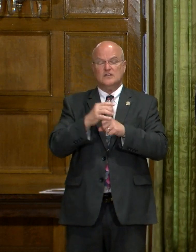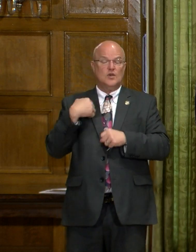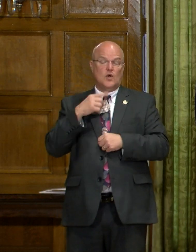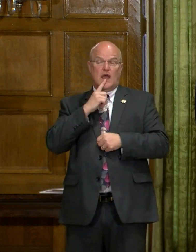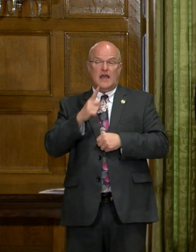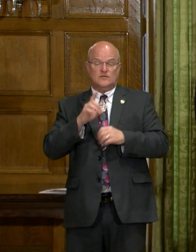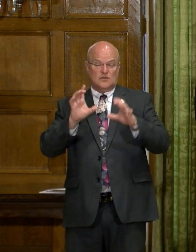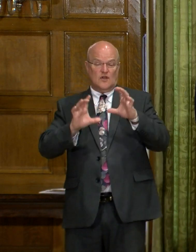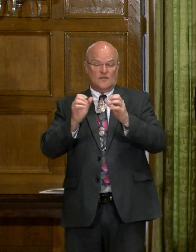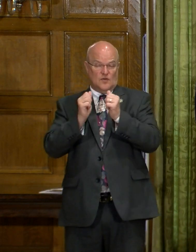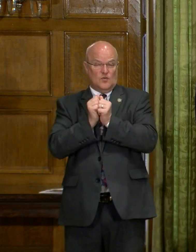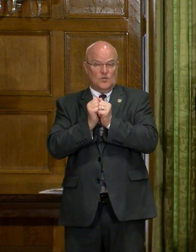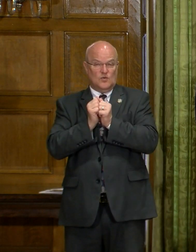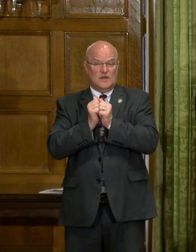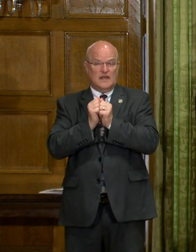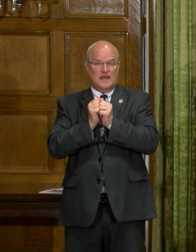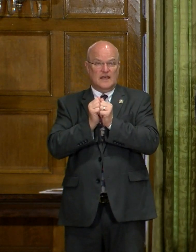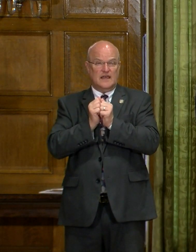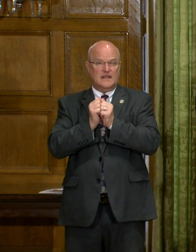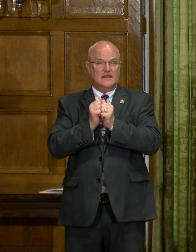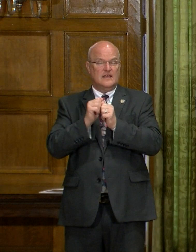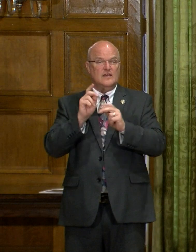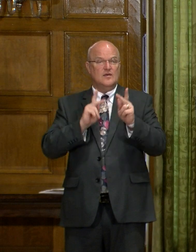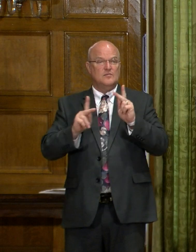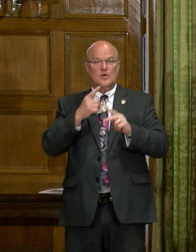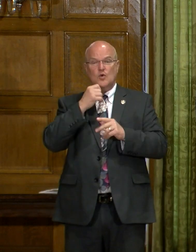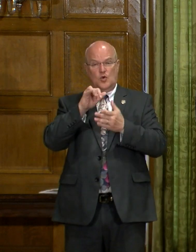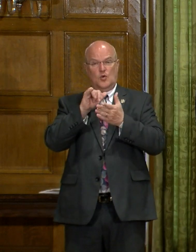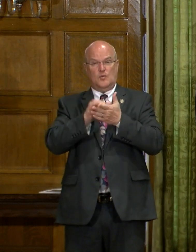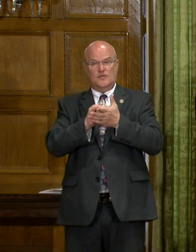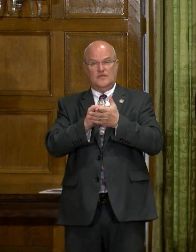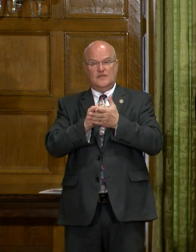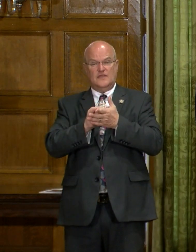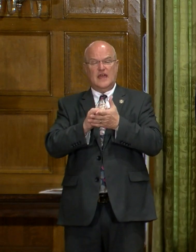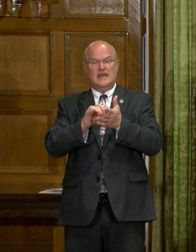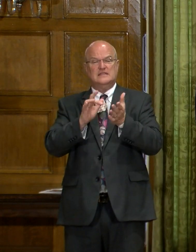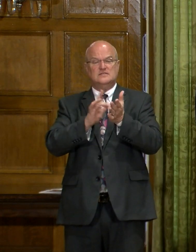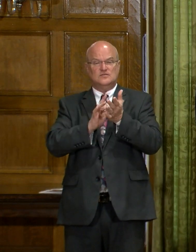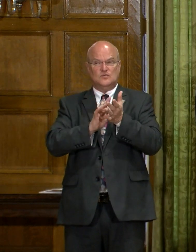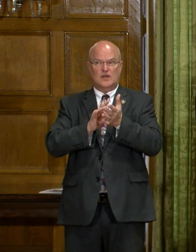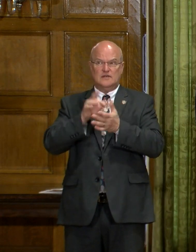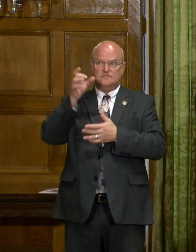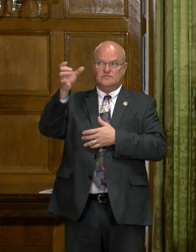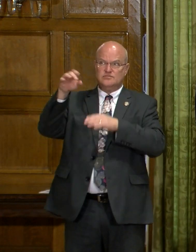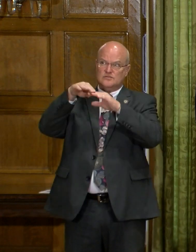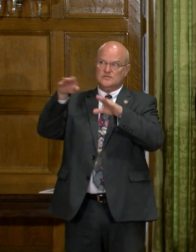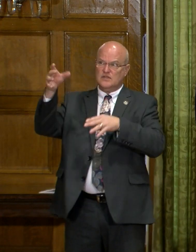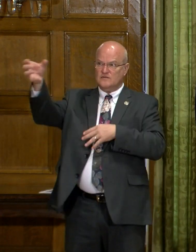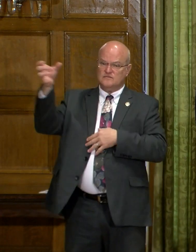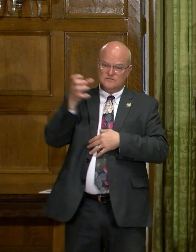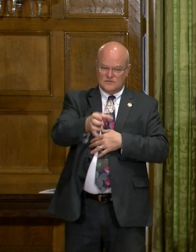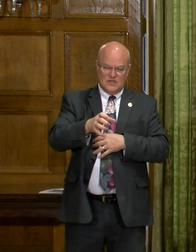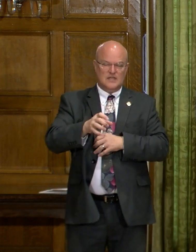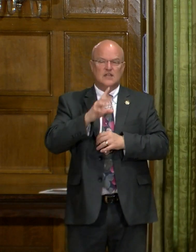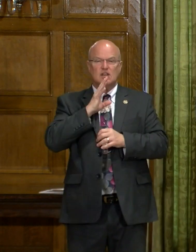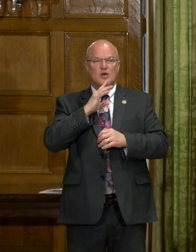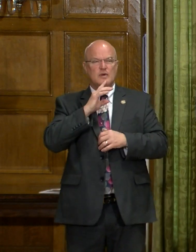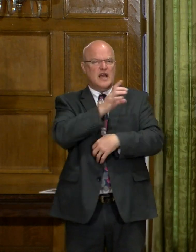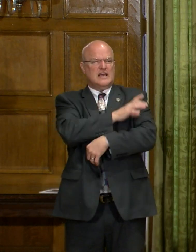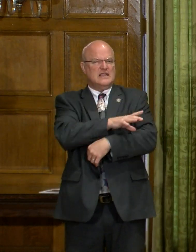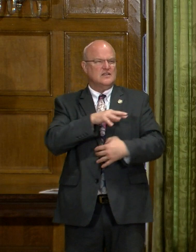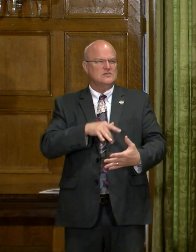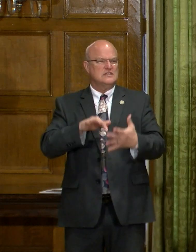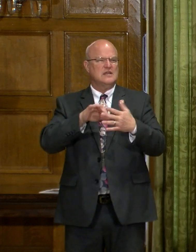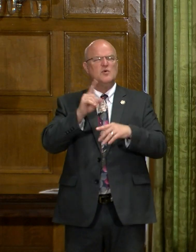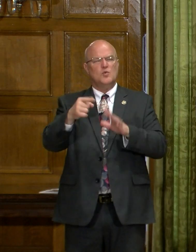We're actually in conversations with the person with whom that drug sits on the shelf to talk about clinical studies. But that's